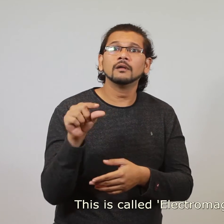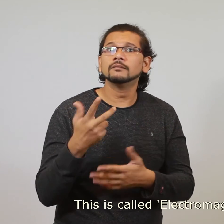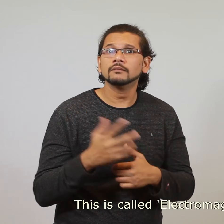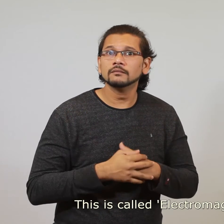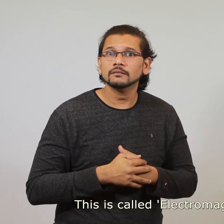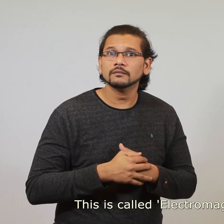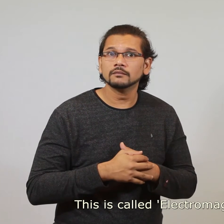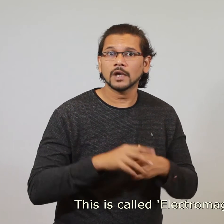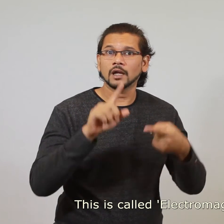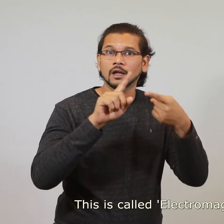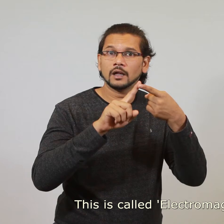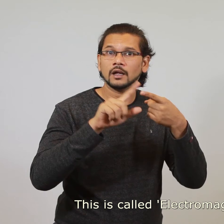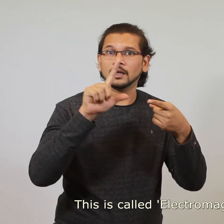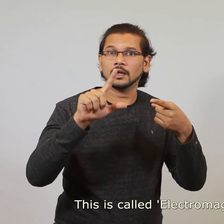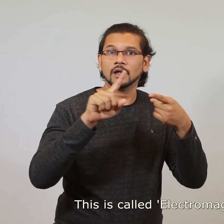This is called electromagnetism.